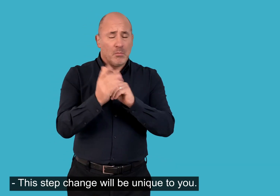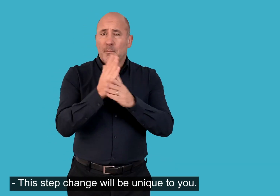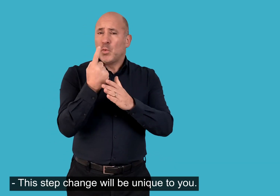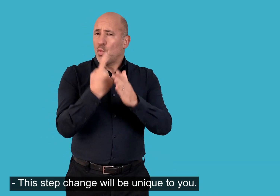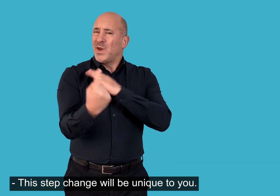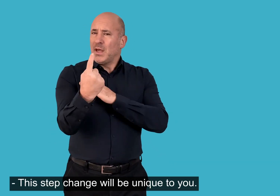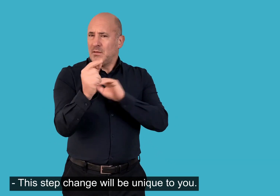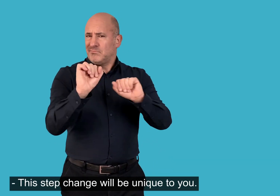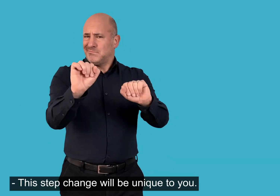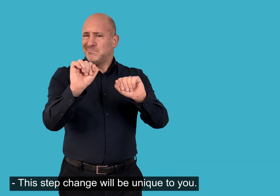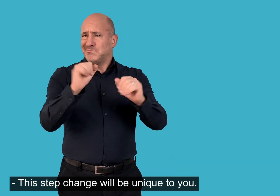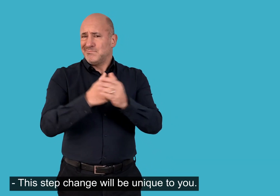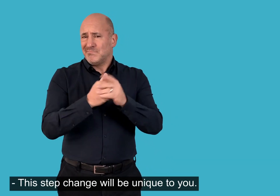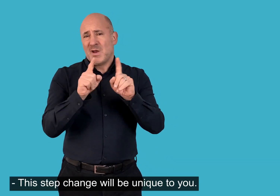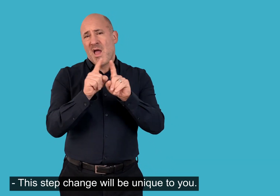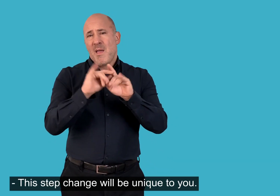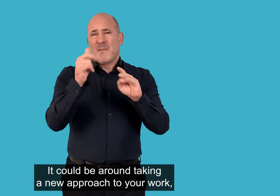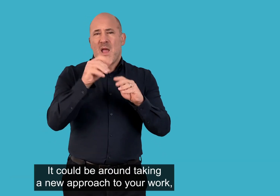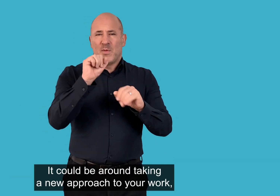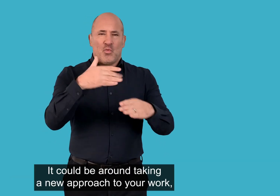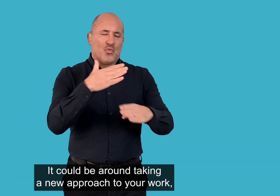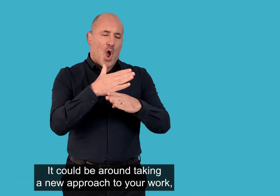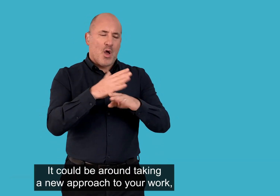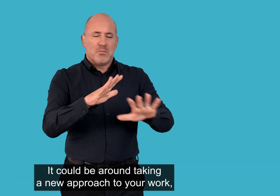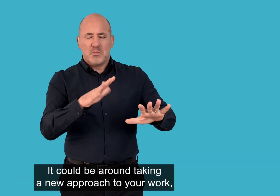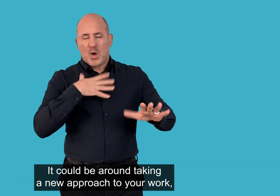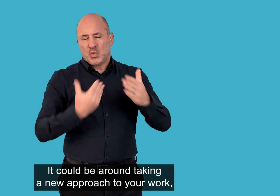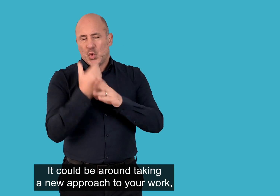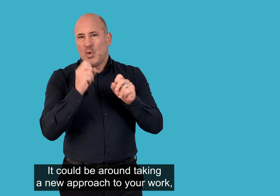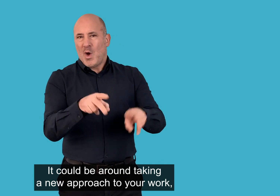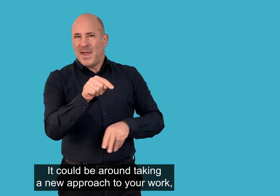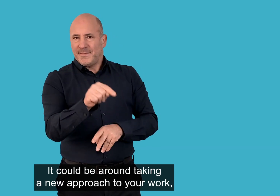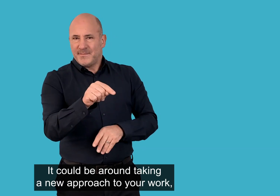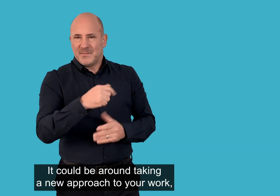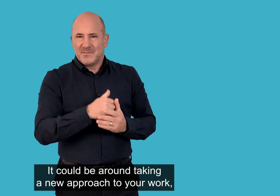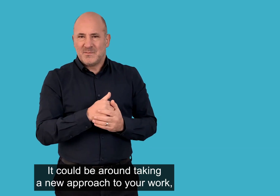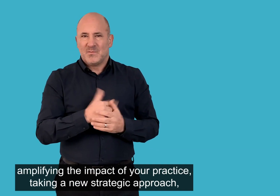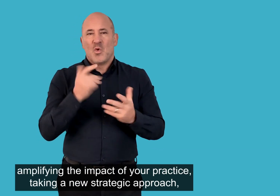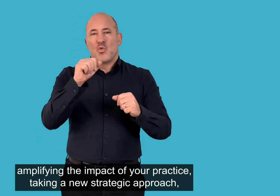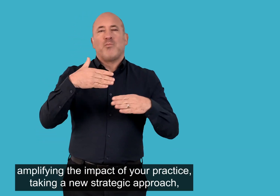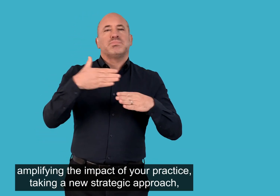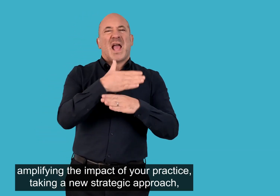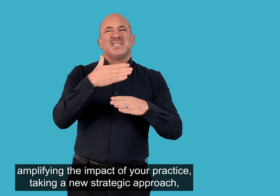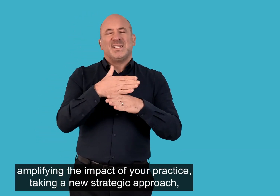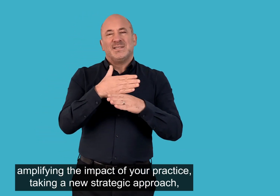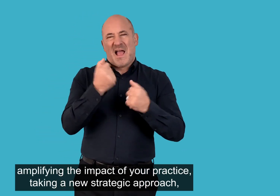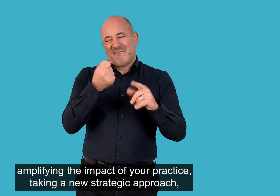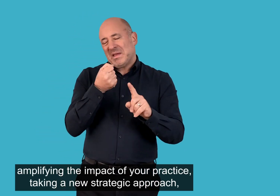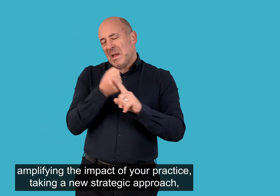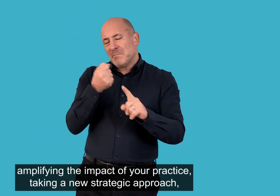The step change will be unique to you. It could be around taking a new approach to your work, amplifying